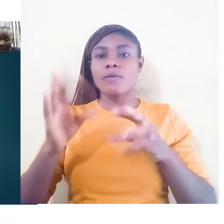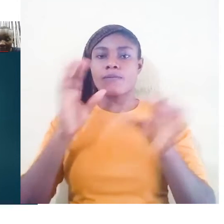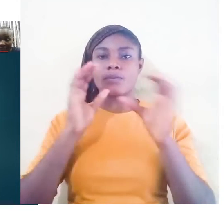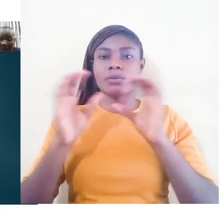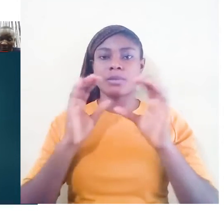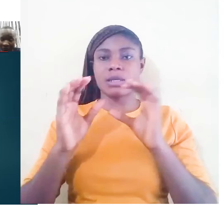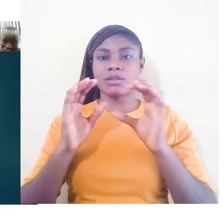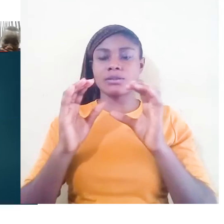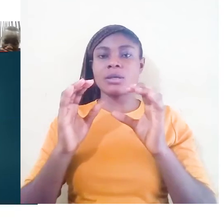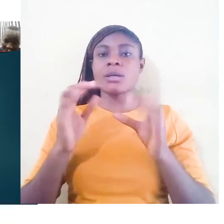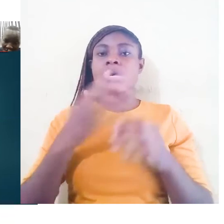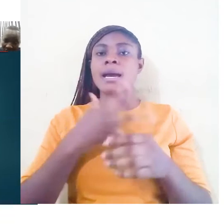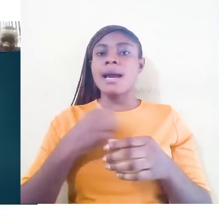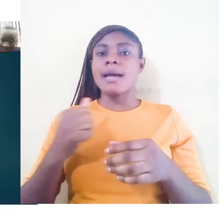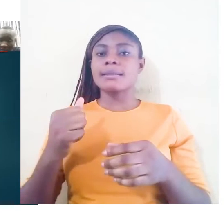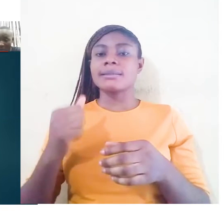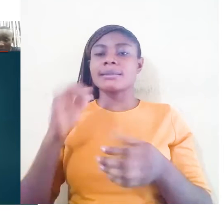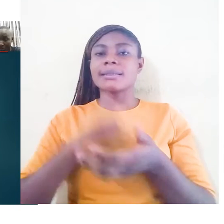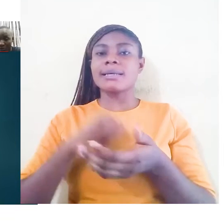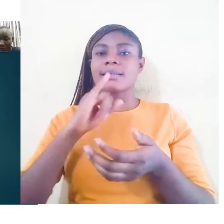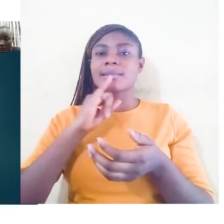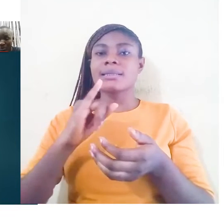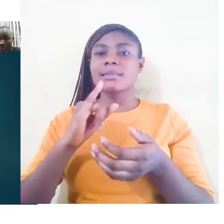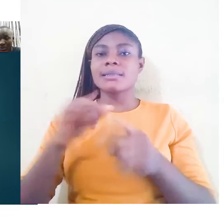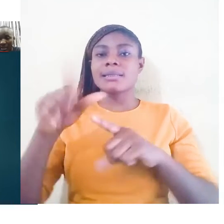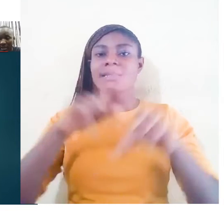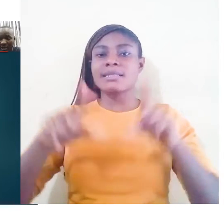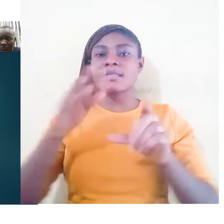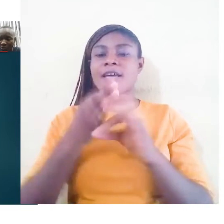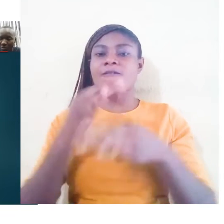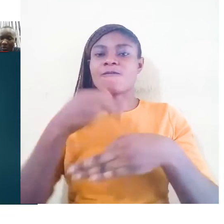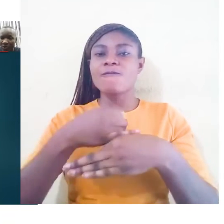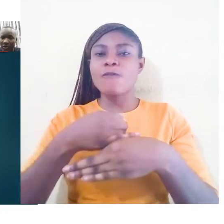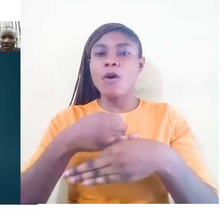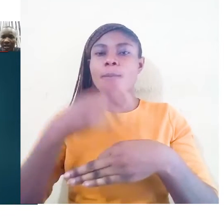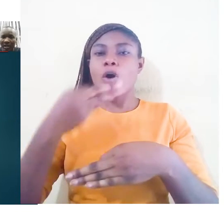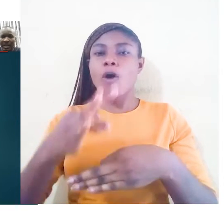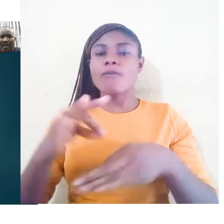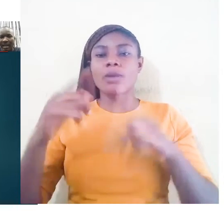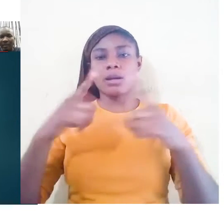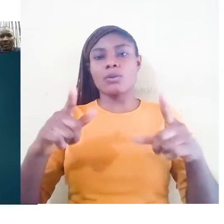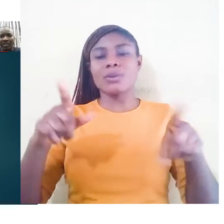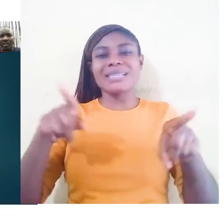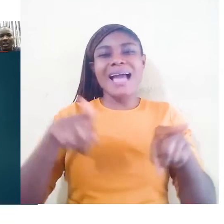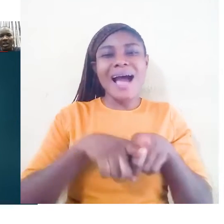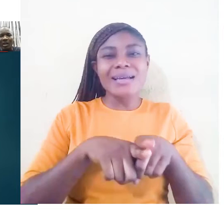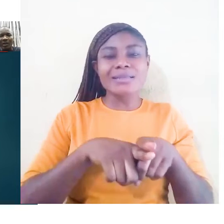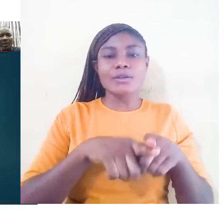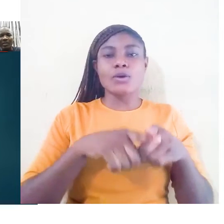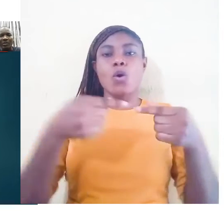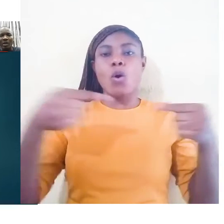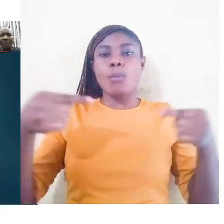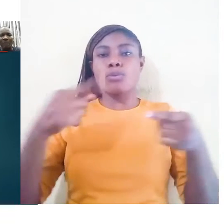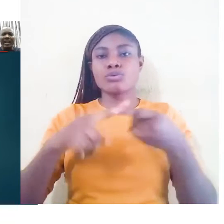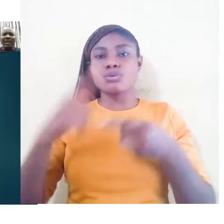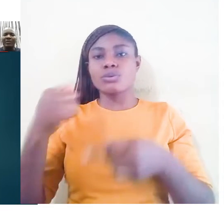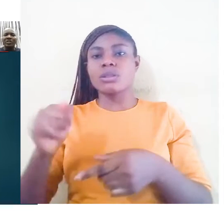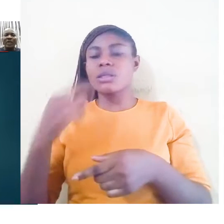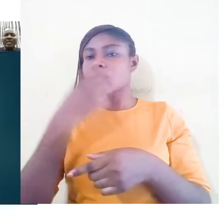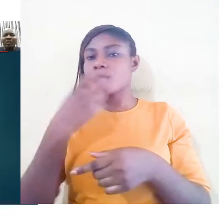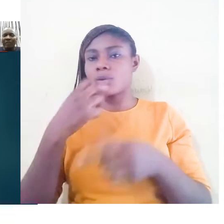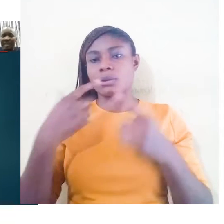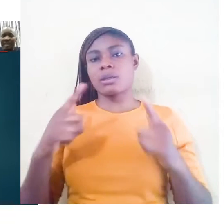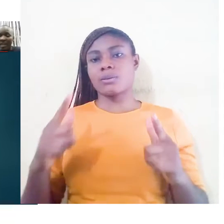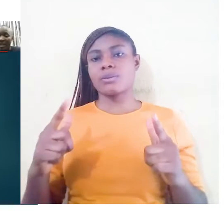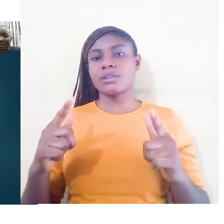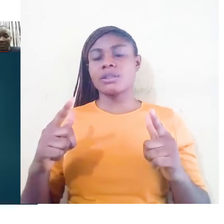sign form of language as opposed to the spoken language. Okay, so sign language